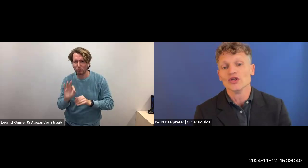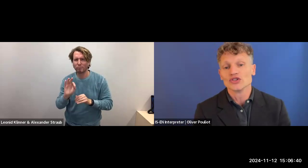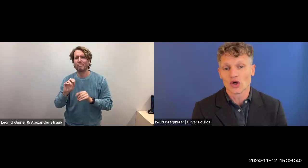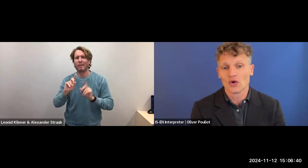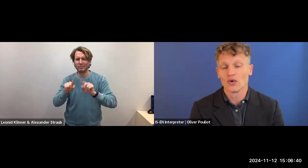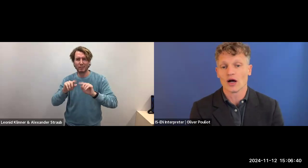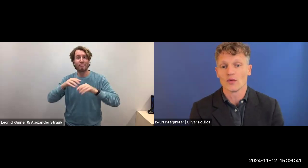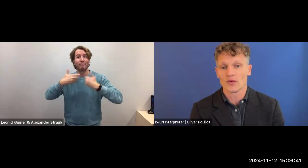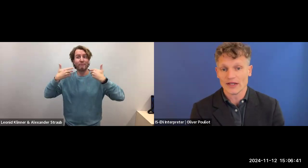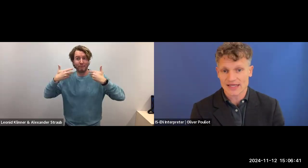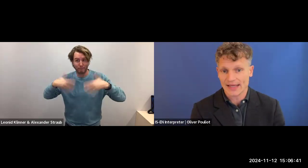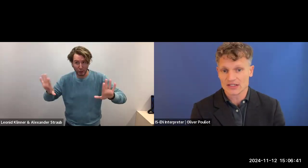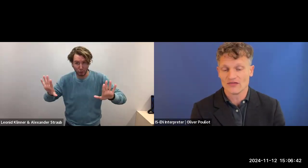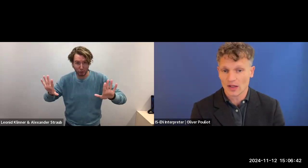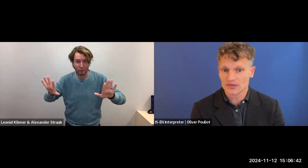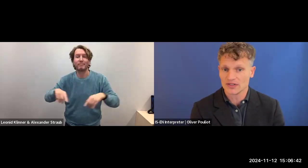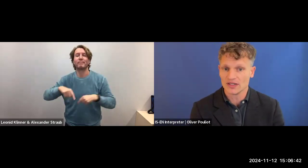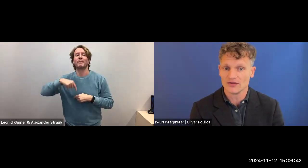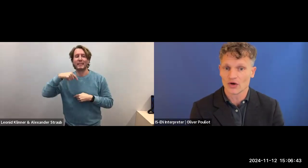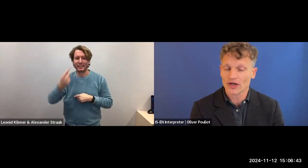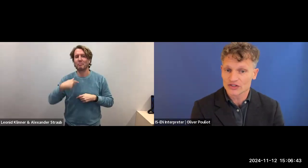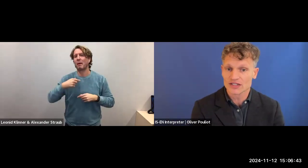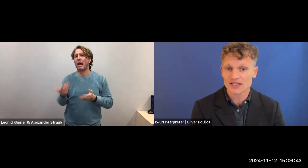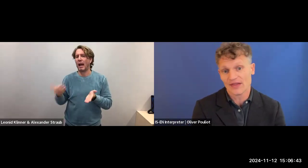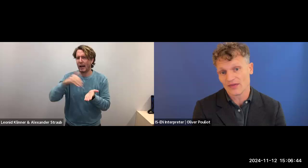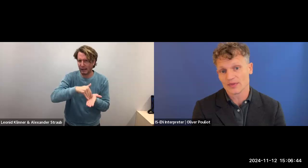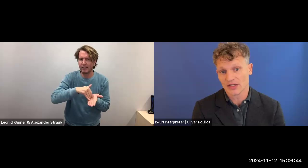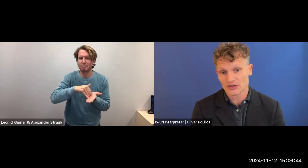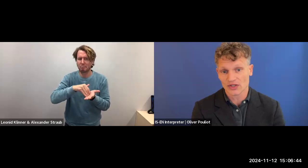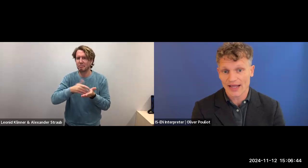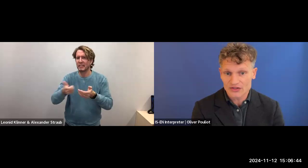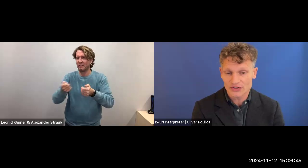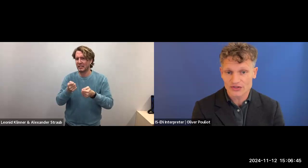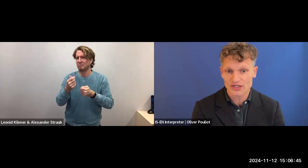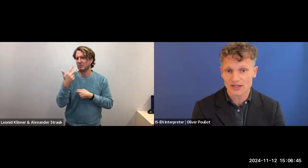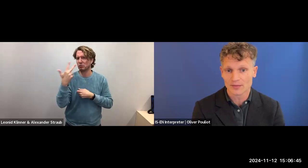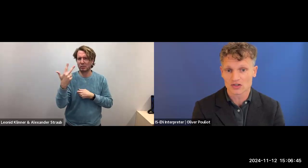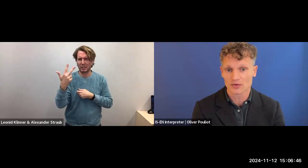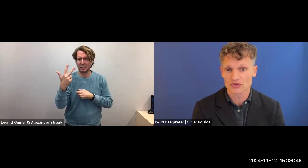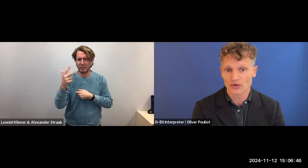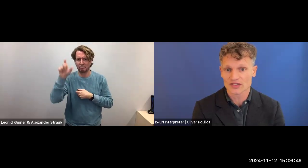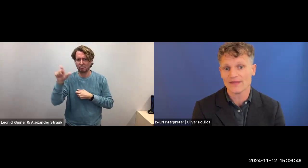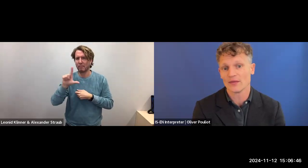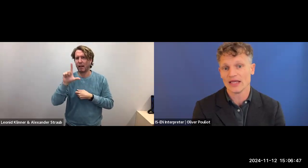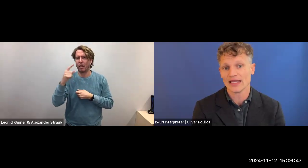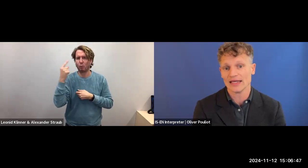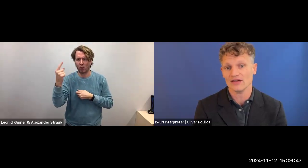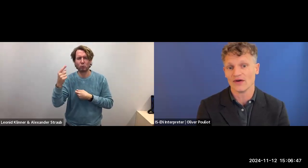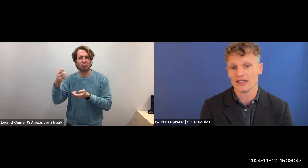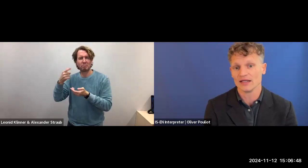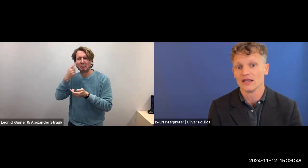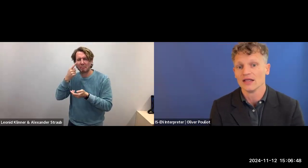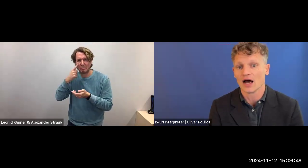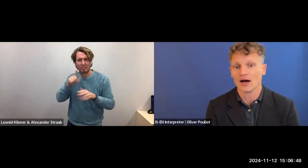developed. So we went ahead, developed the questions and then the potential answers in the multiple choice. And then we